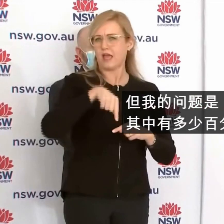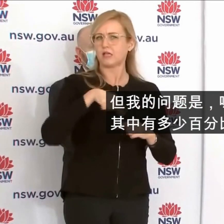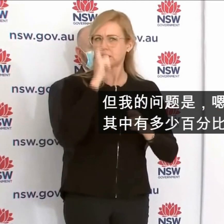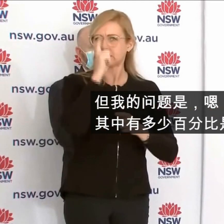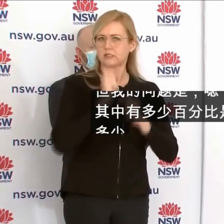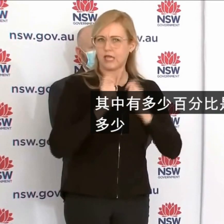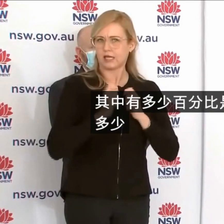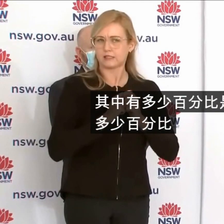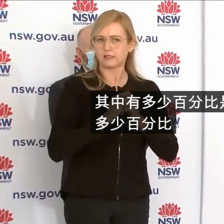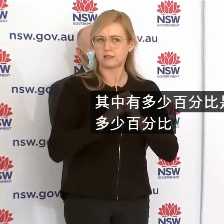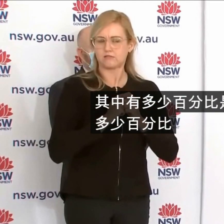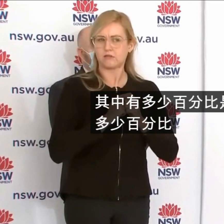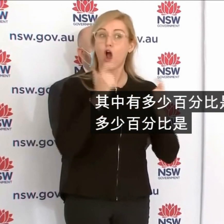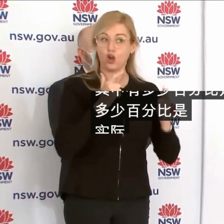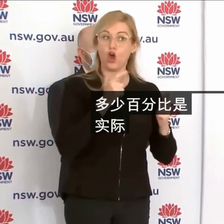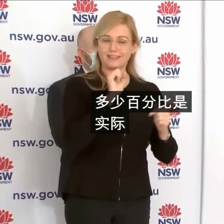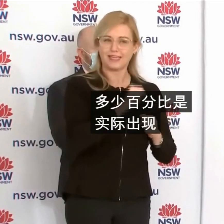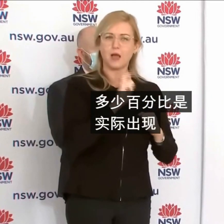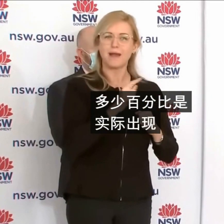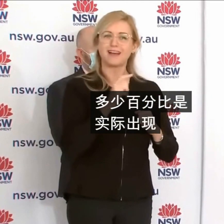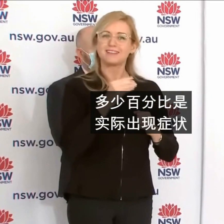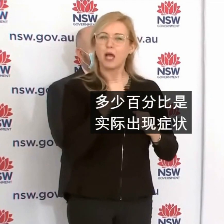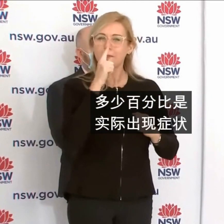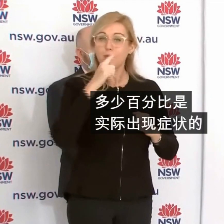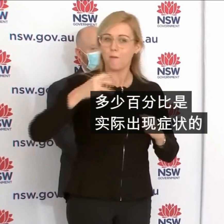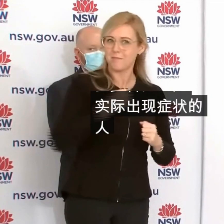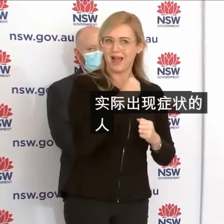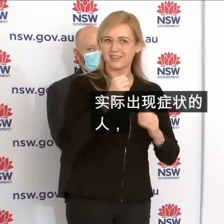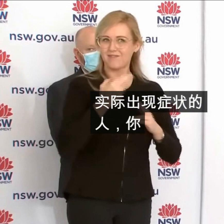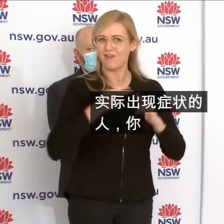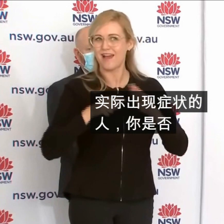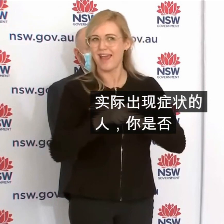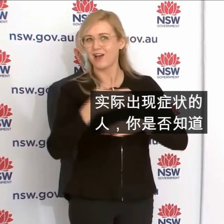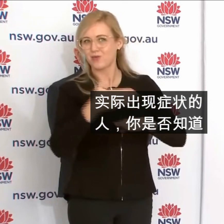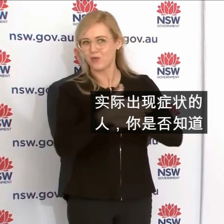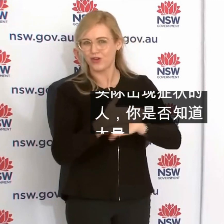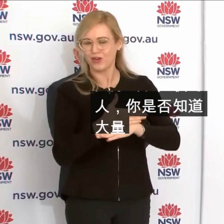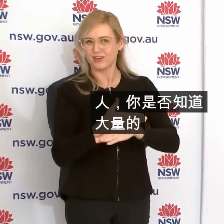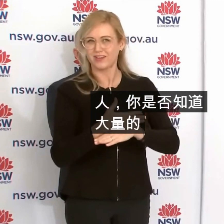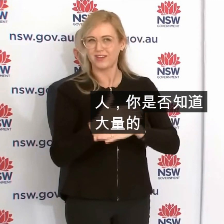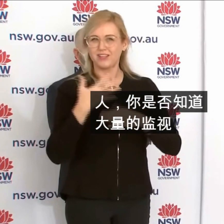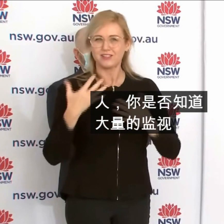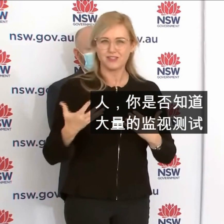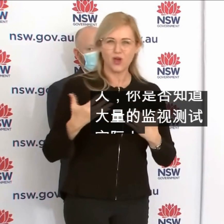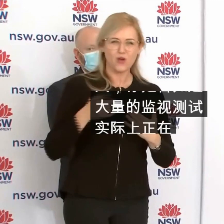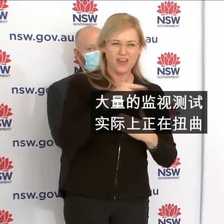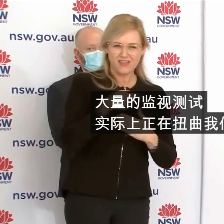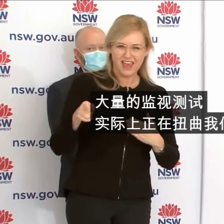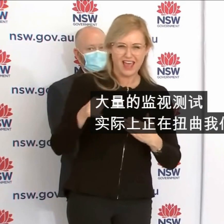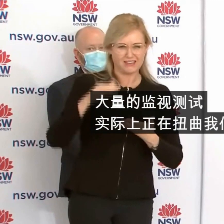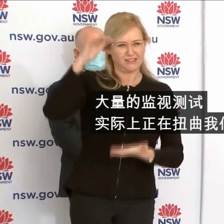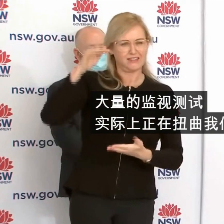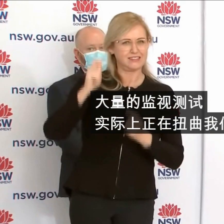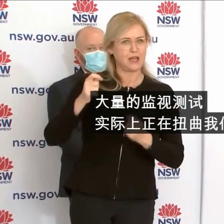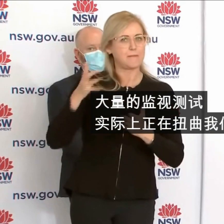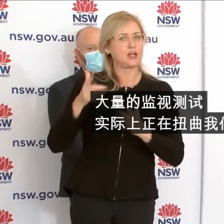are surveillance tests that are compulsory, and what percentage are actually people who have symptoms? And is it possible that the heavy numbers of surveillance testing is actually